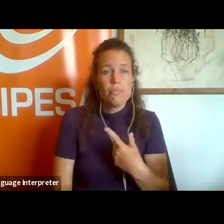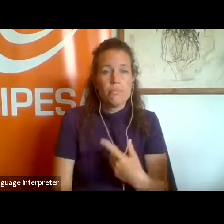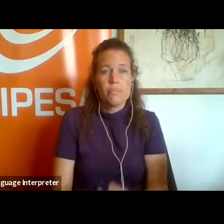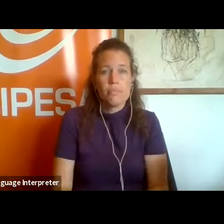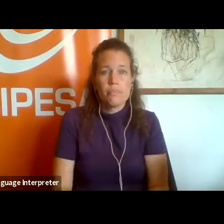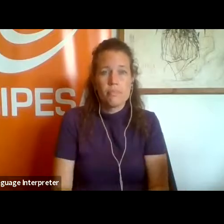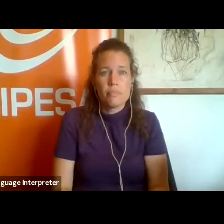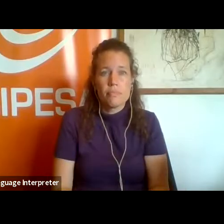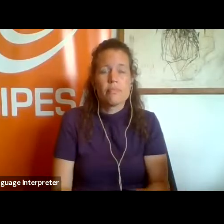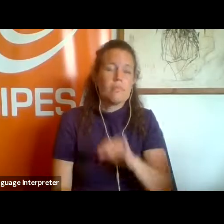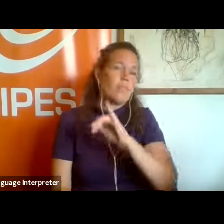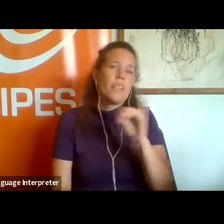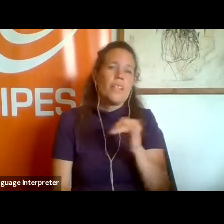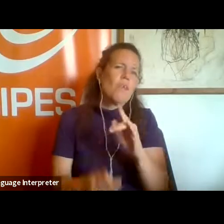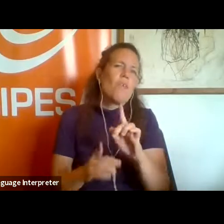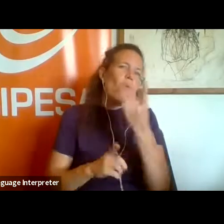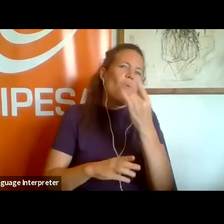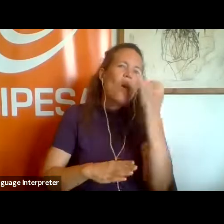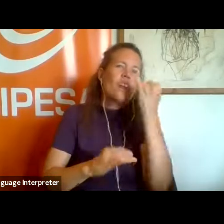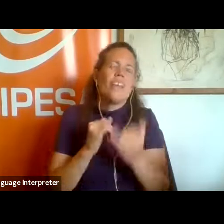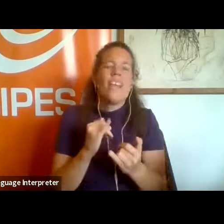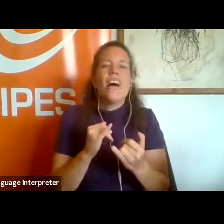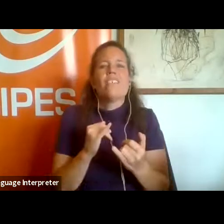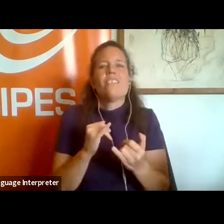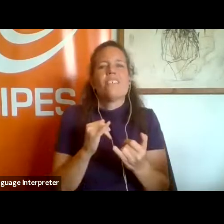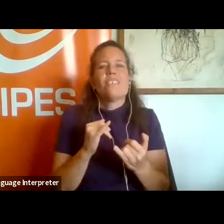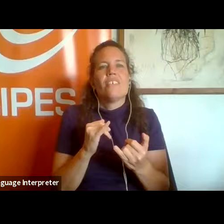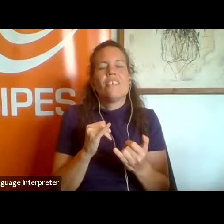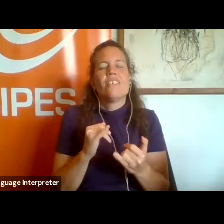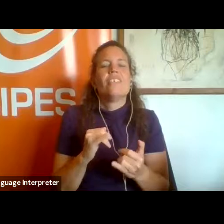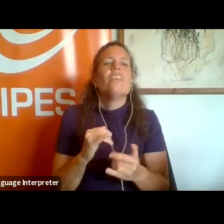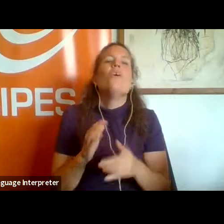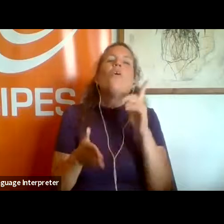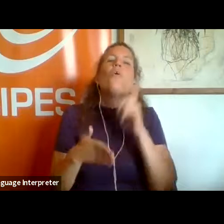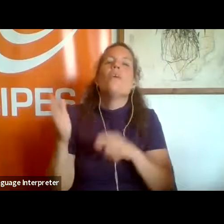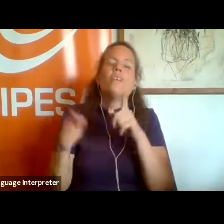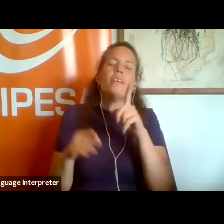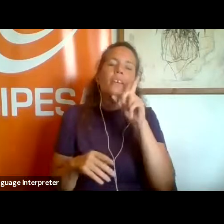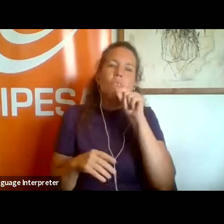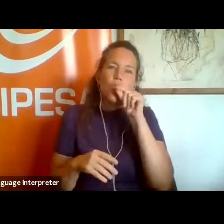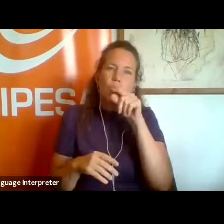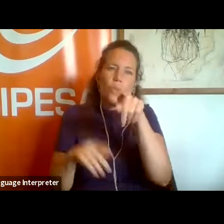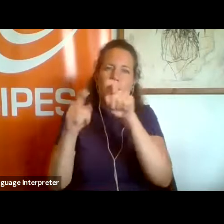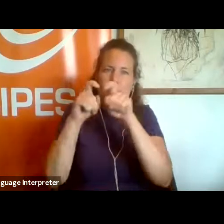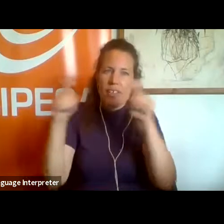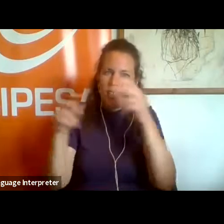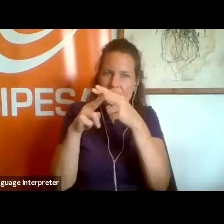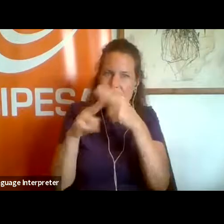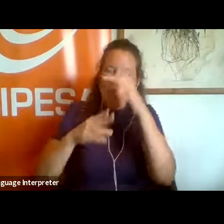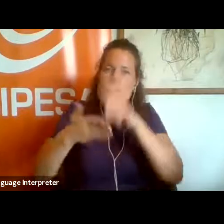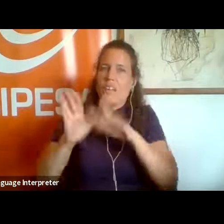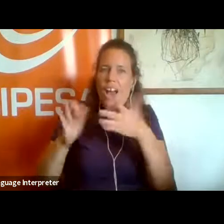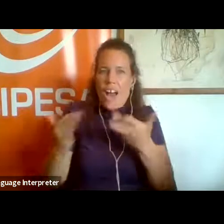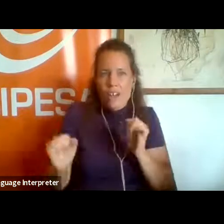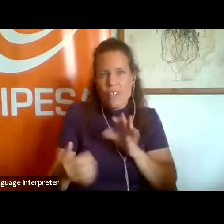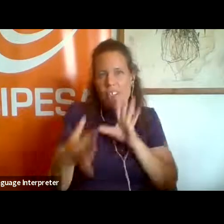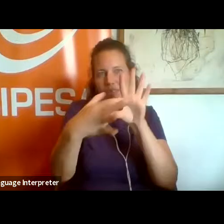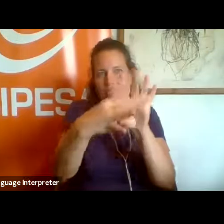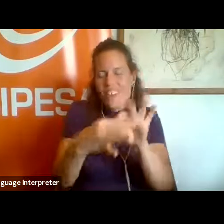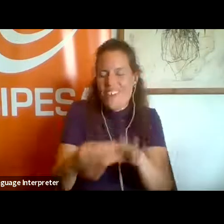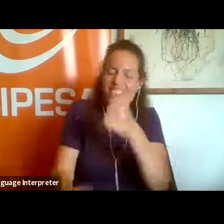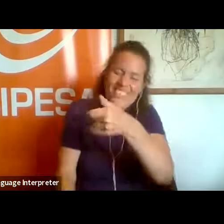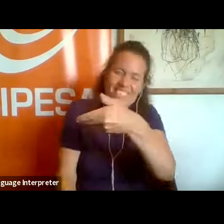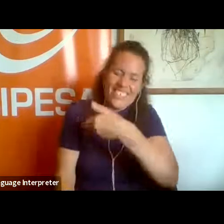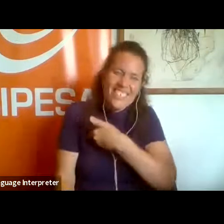Raj, one last question. What's your Twitter, and how can we get in touch with you? Yeah, so yeah, great question.